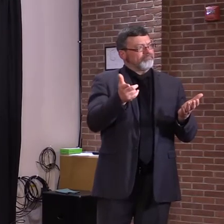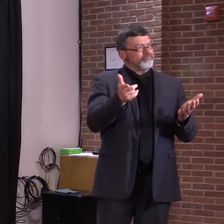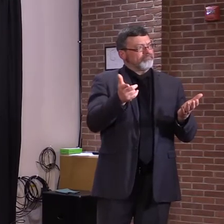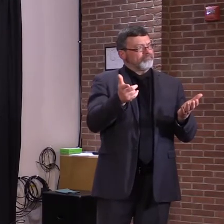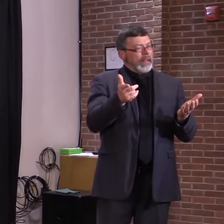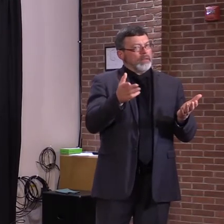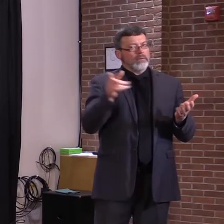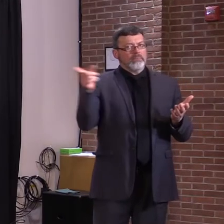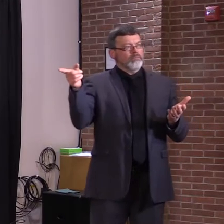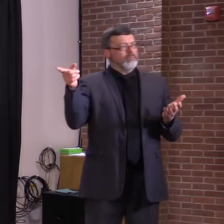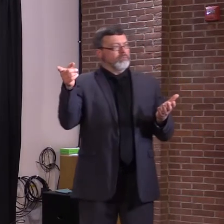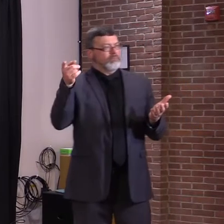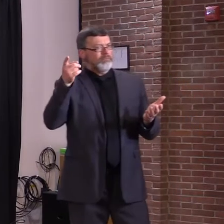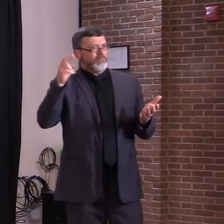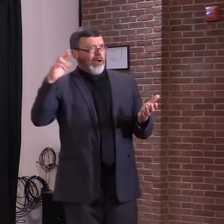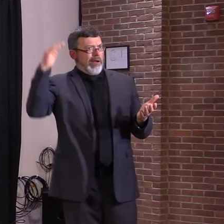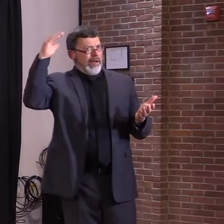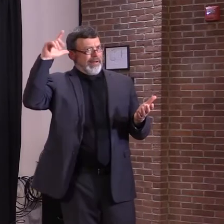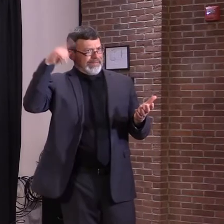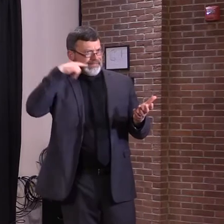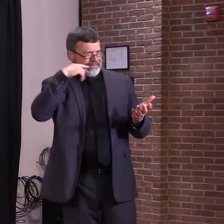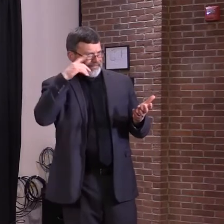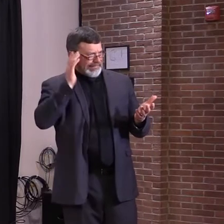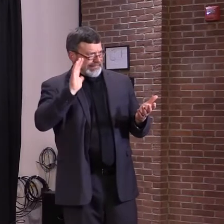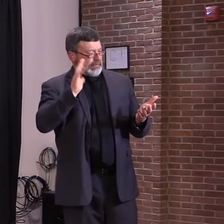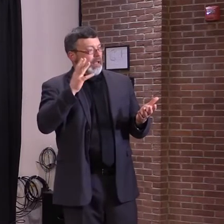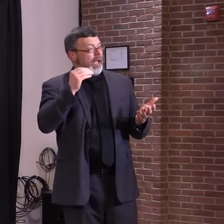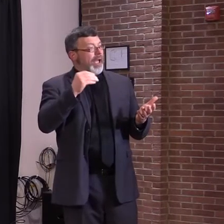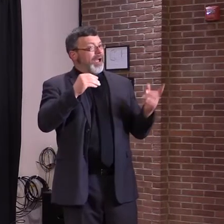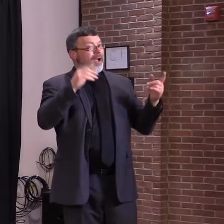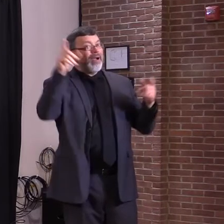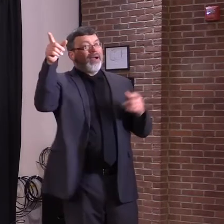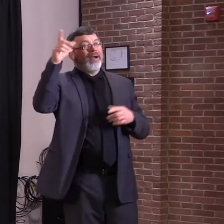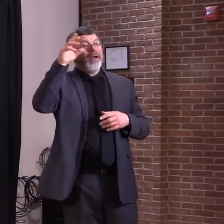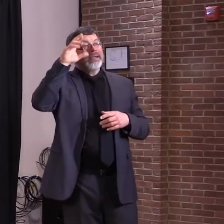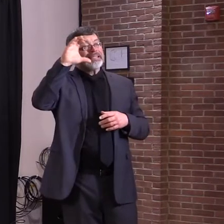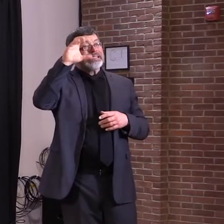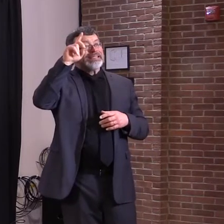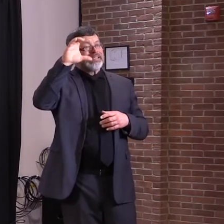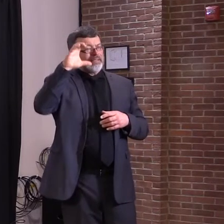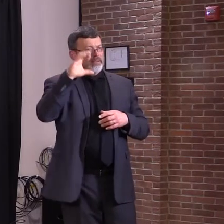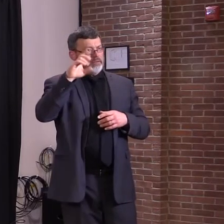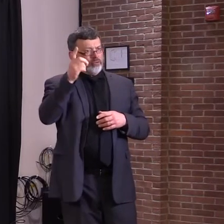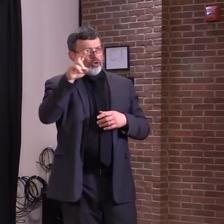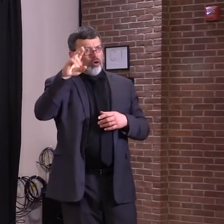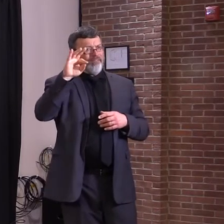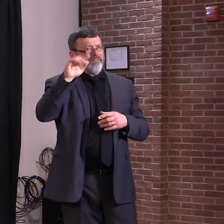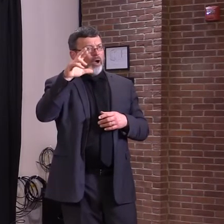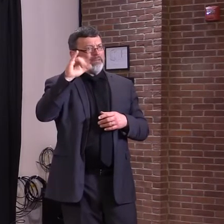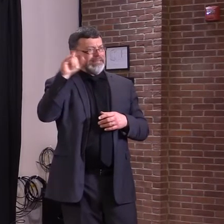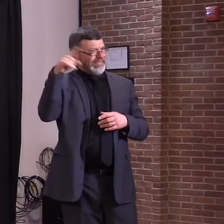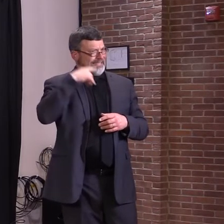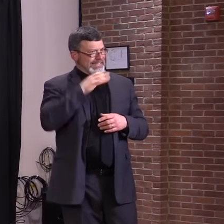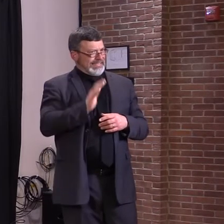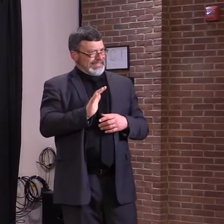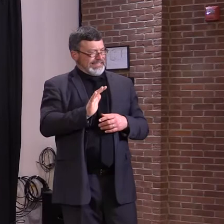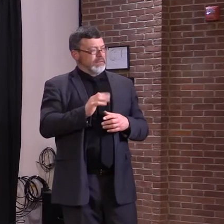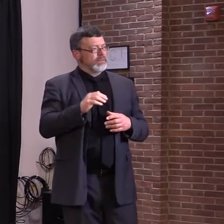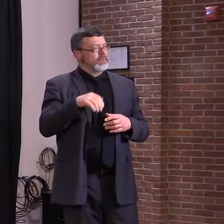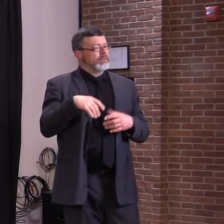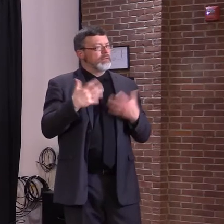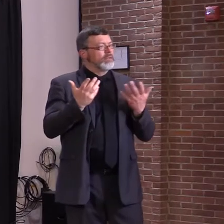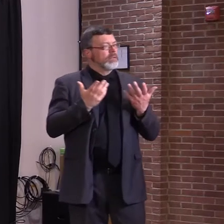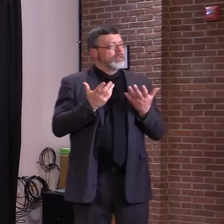head scratcher to me. And there's a lot of other people that are obviously have children with